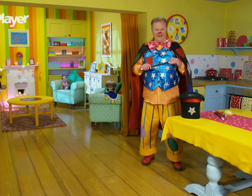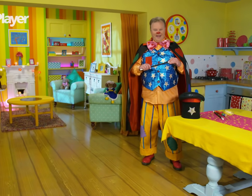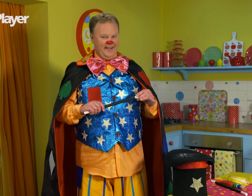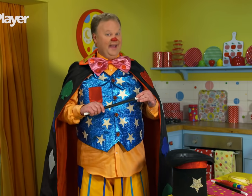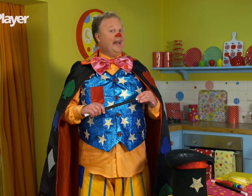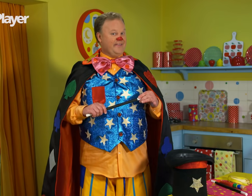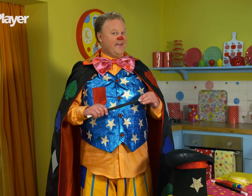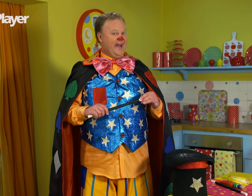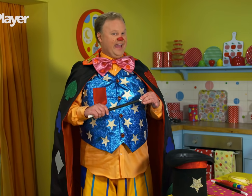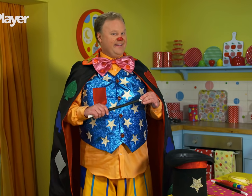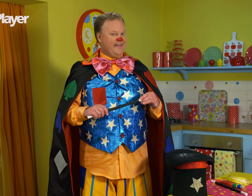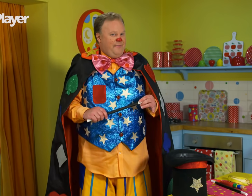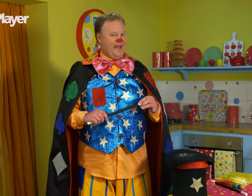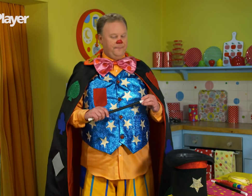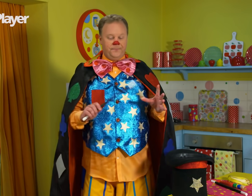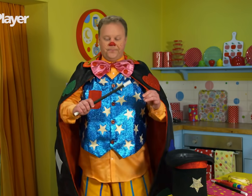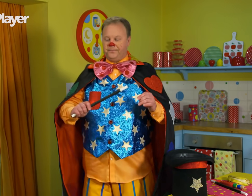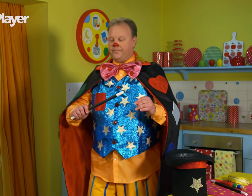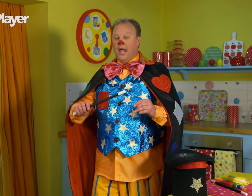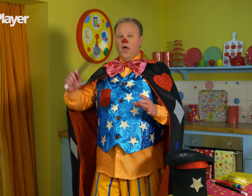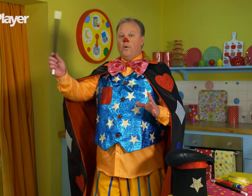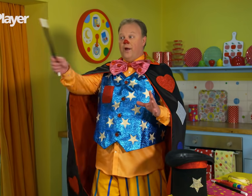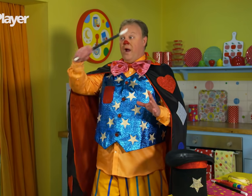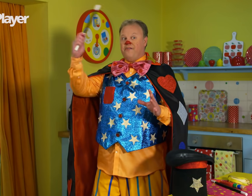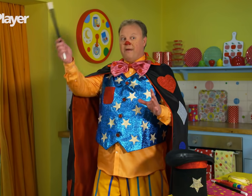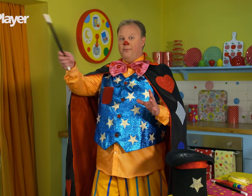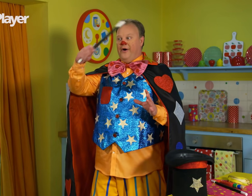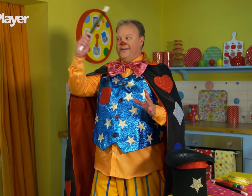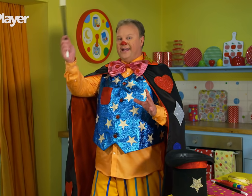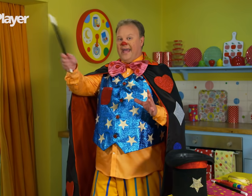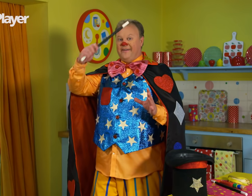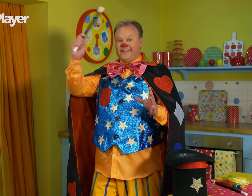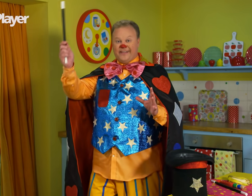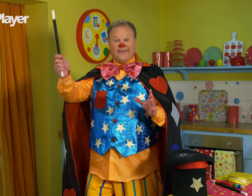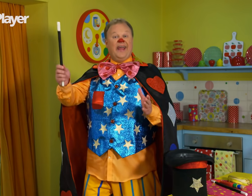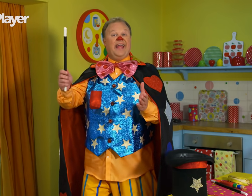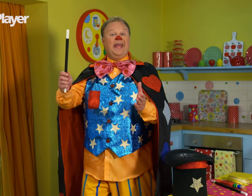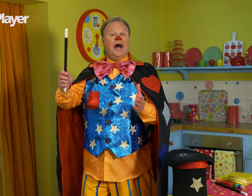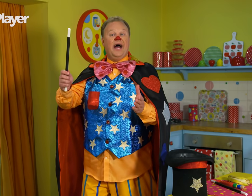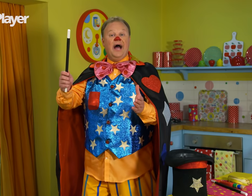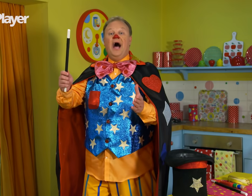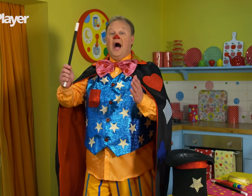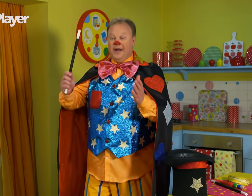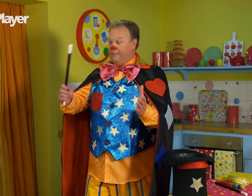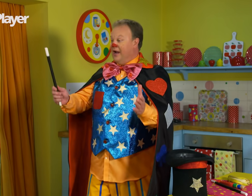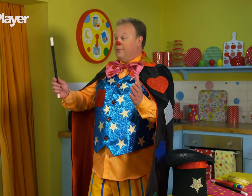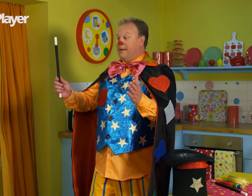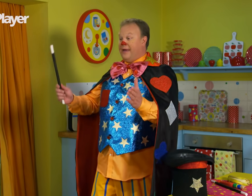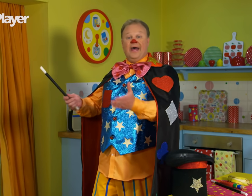Right, let's try again, shall we? When I wave my wand and count to three, Aunt Polly will appear